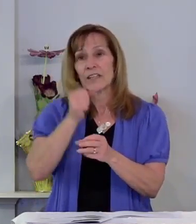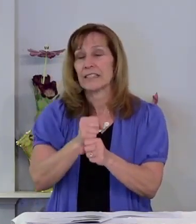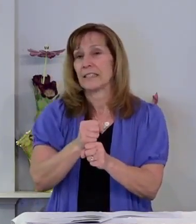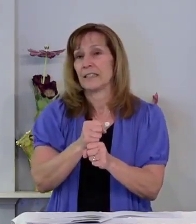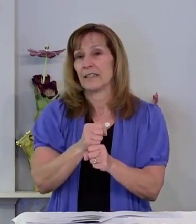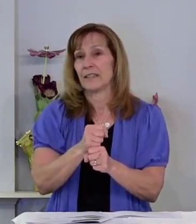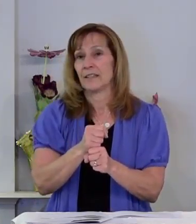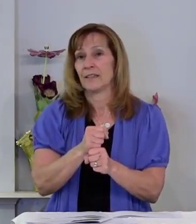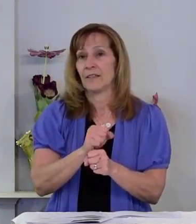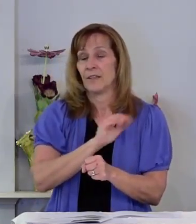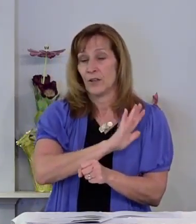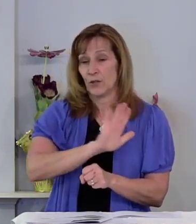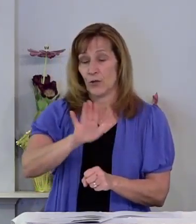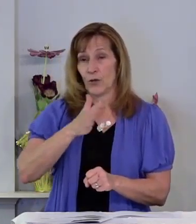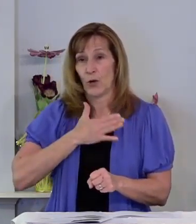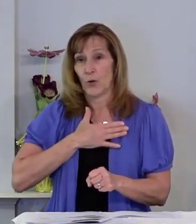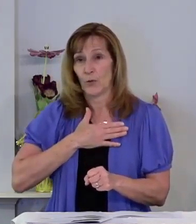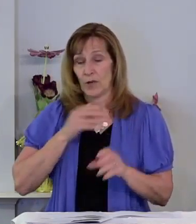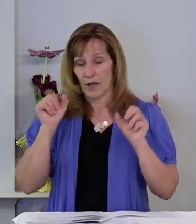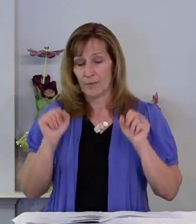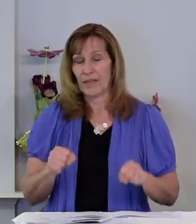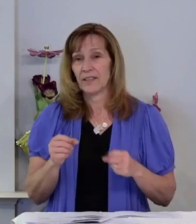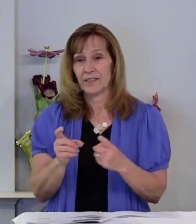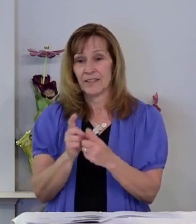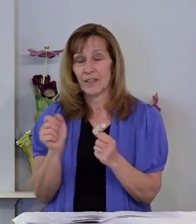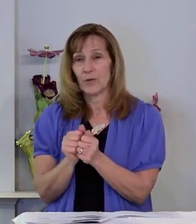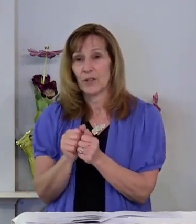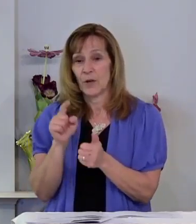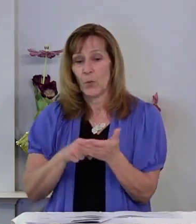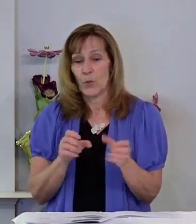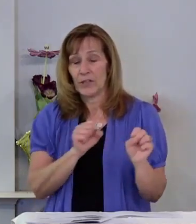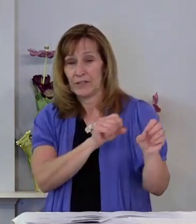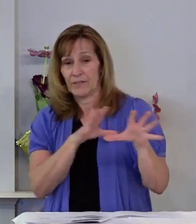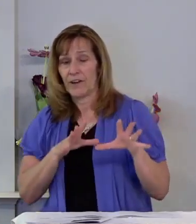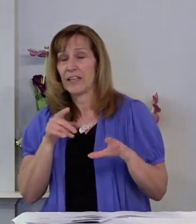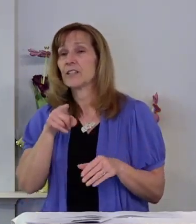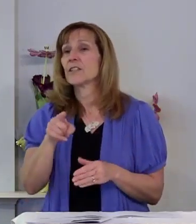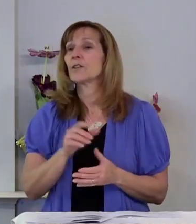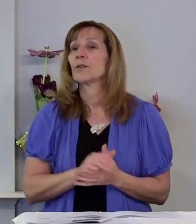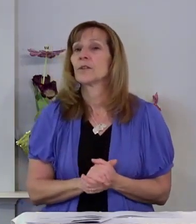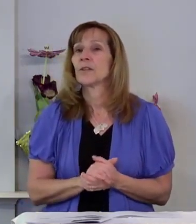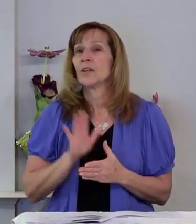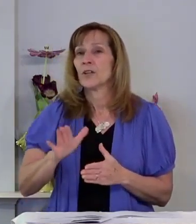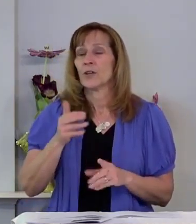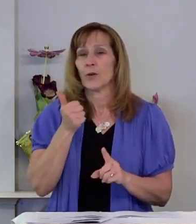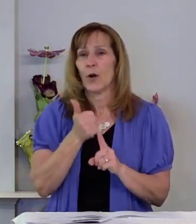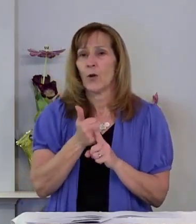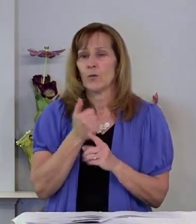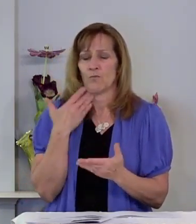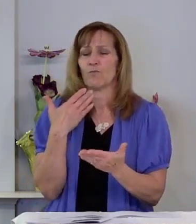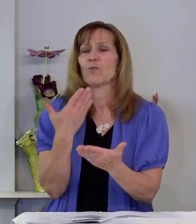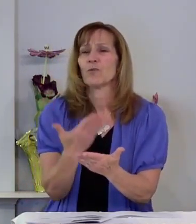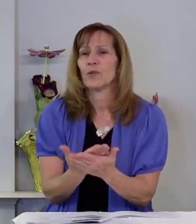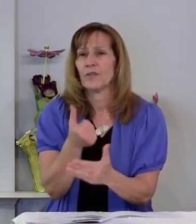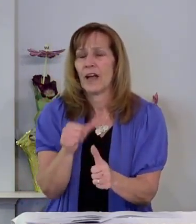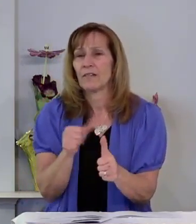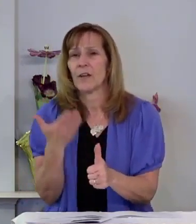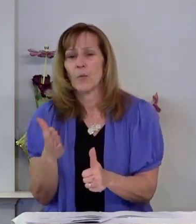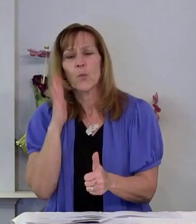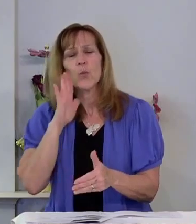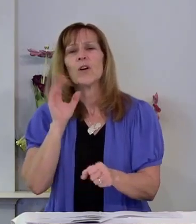you. If Christ is risen to open the doors of your prison, to set